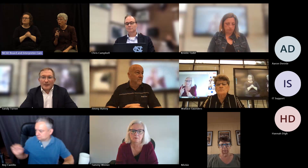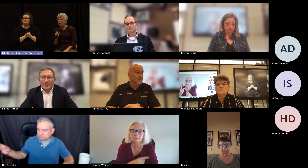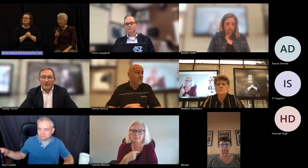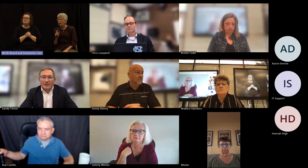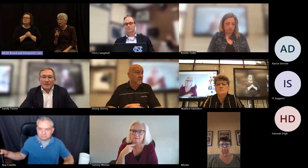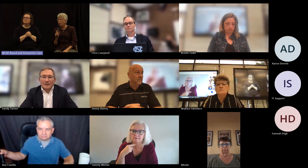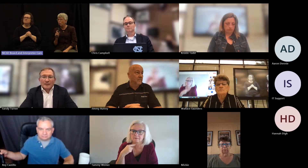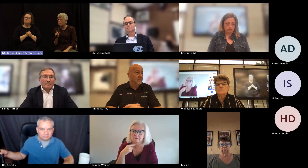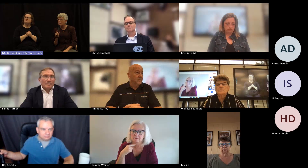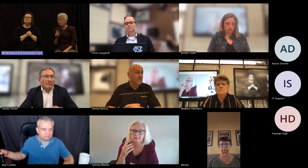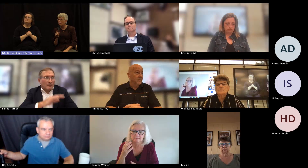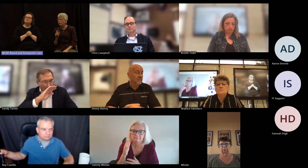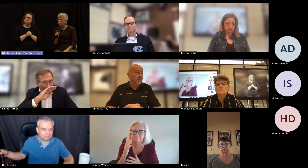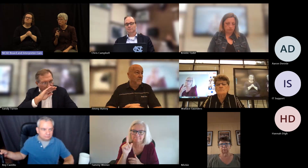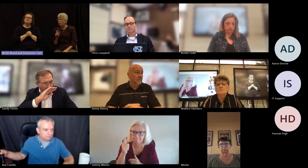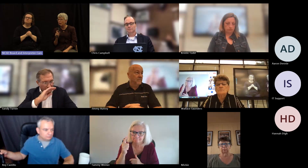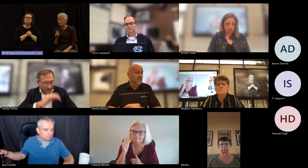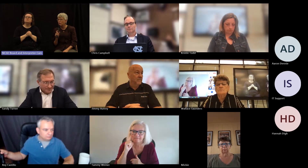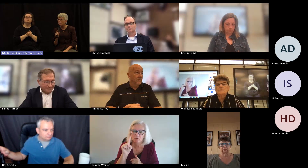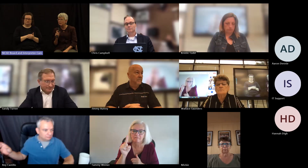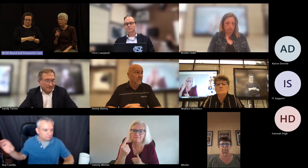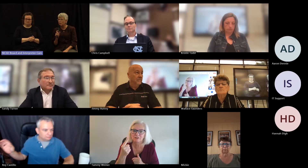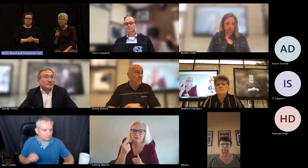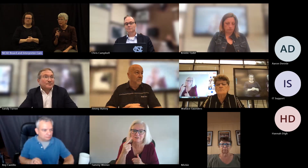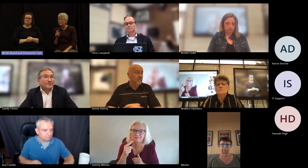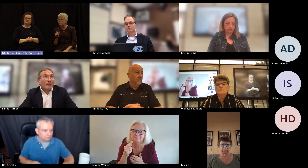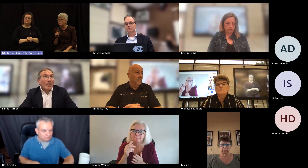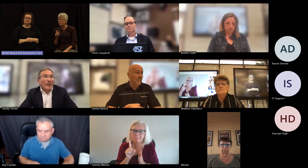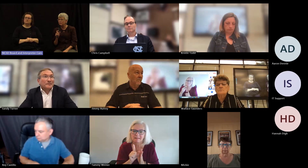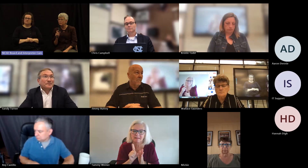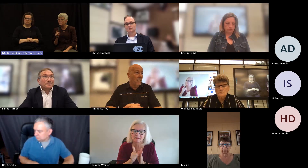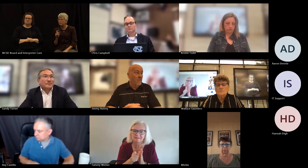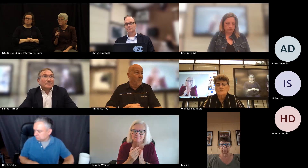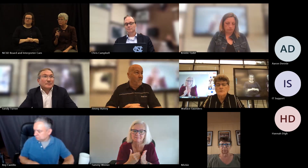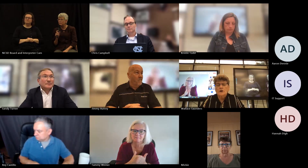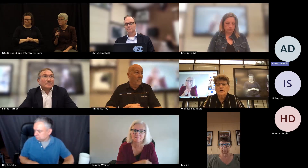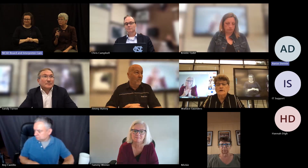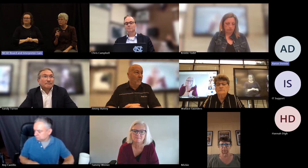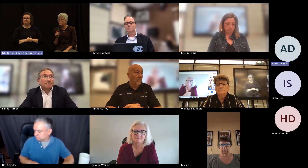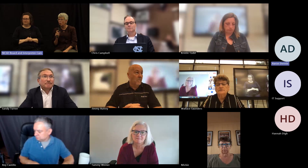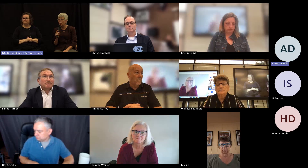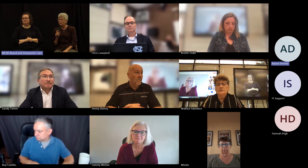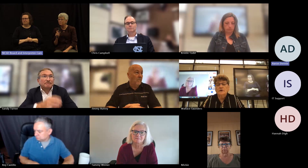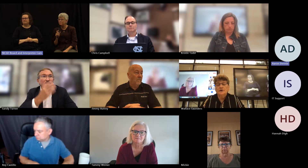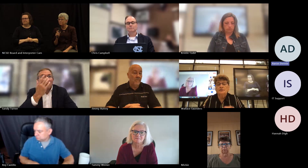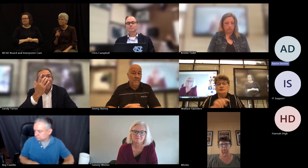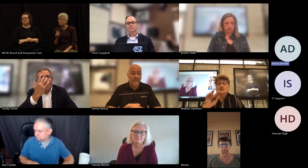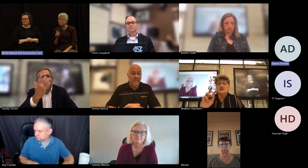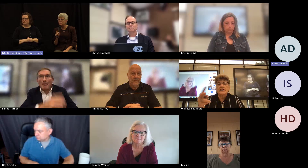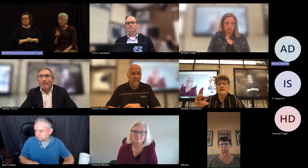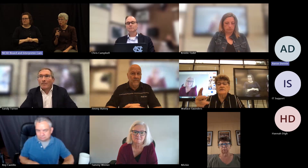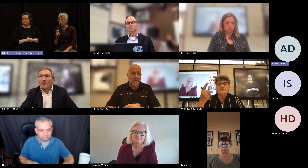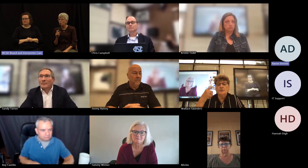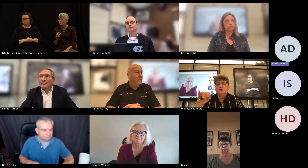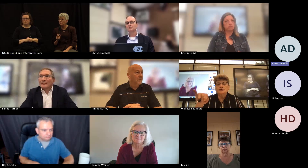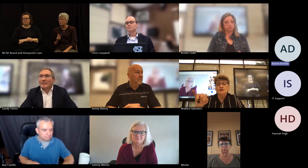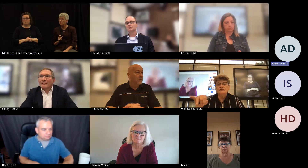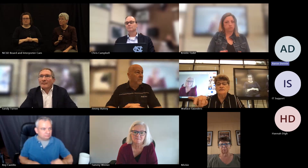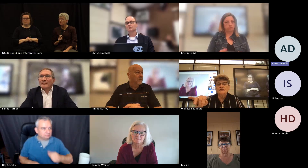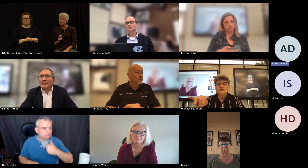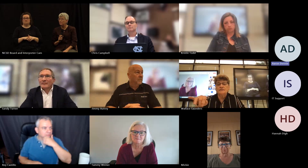So I was here for the first one, not here for the second one, Tammy says. okay. Okay. Are you just seconding